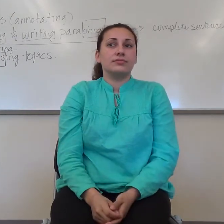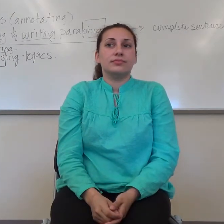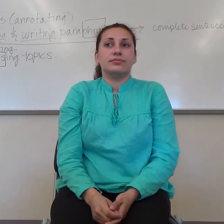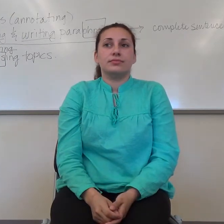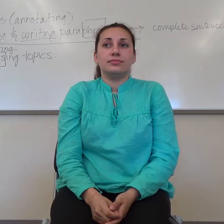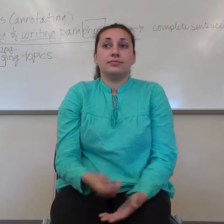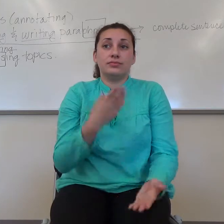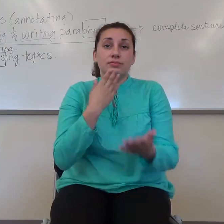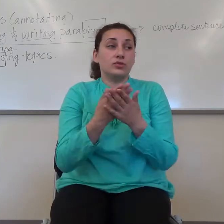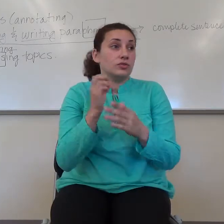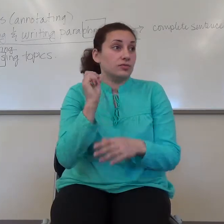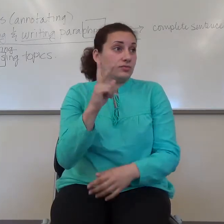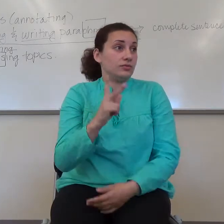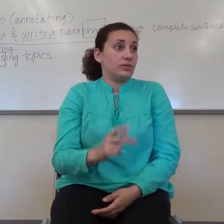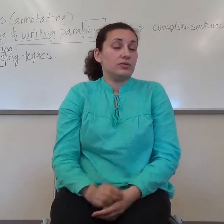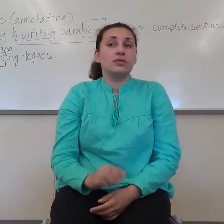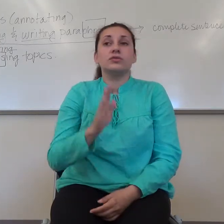Okay, so that's your homework.